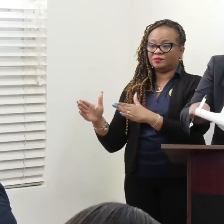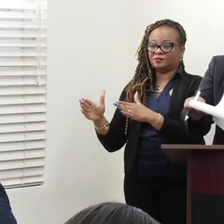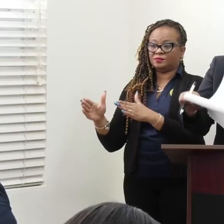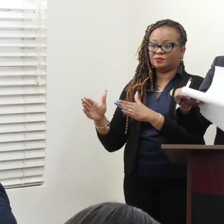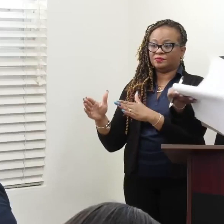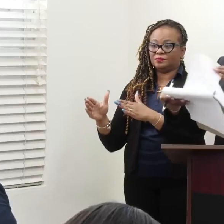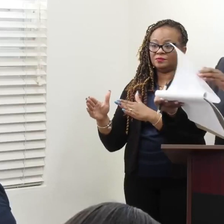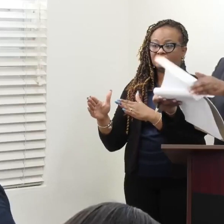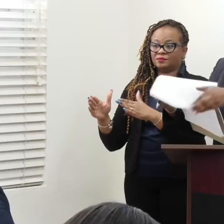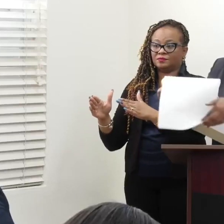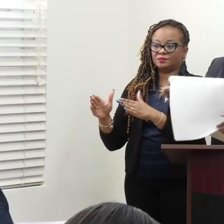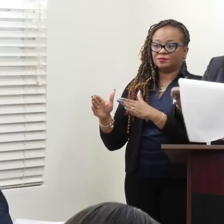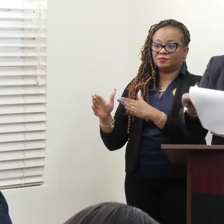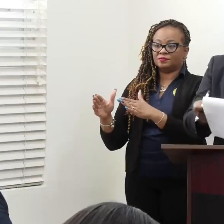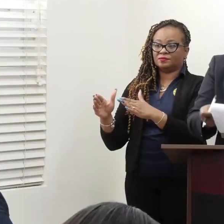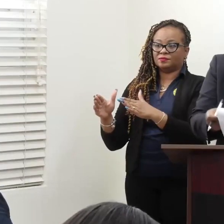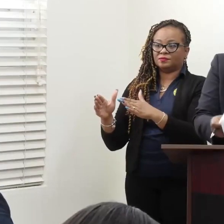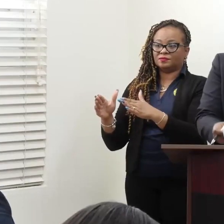monde là.